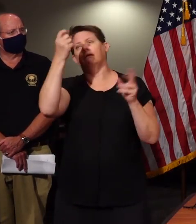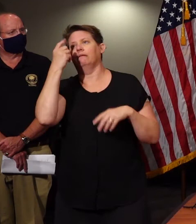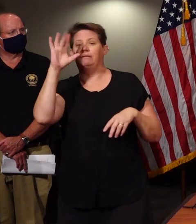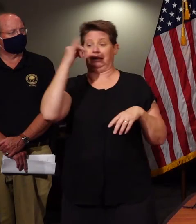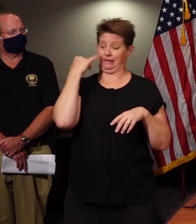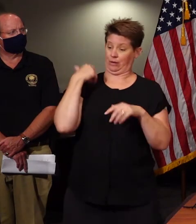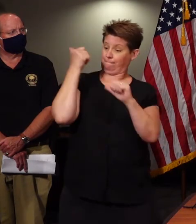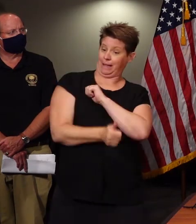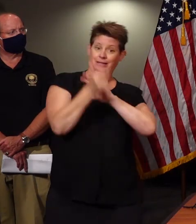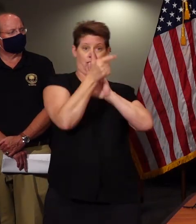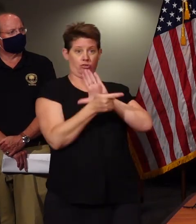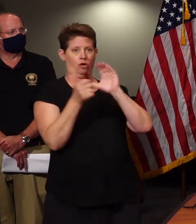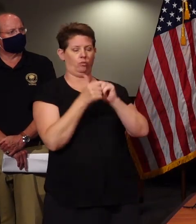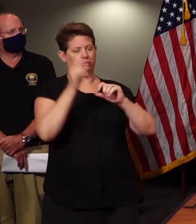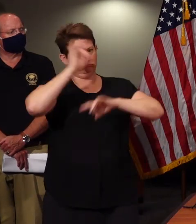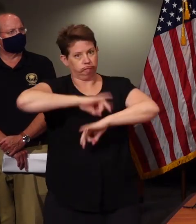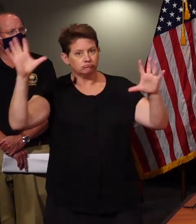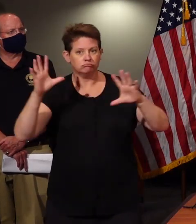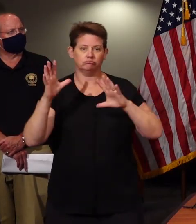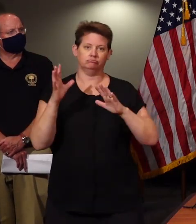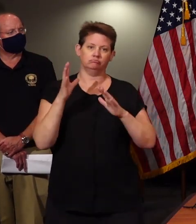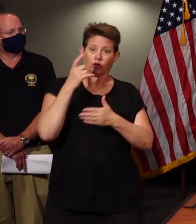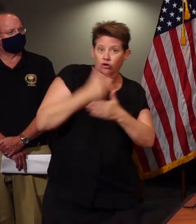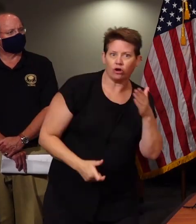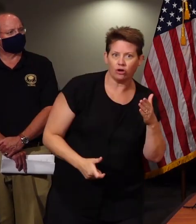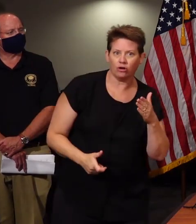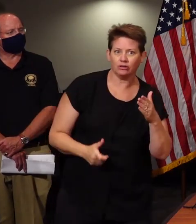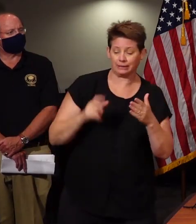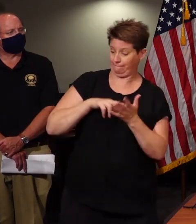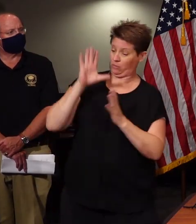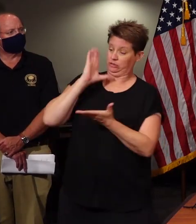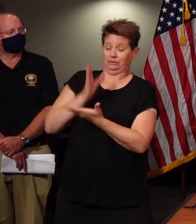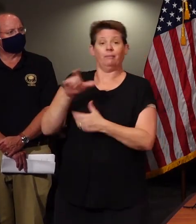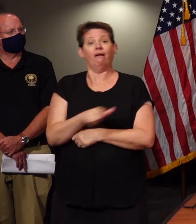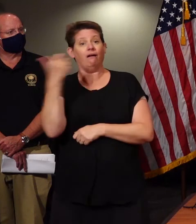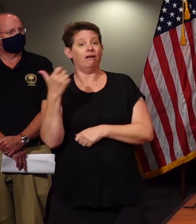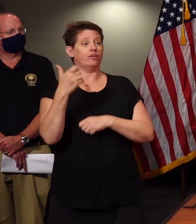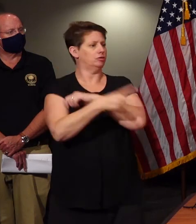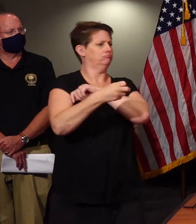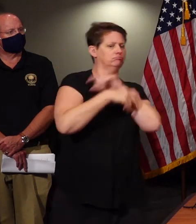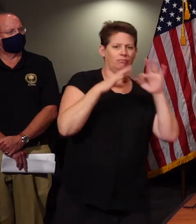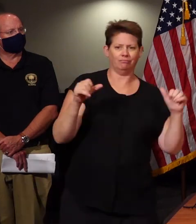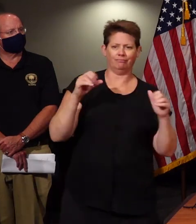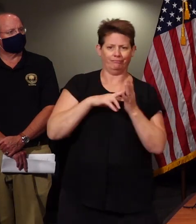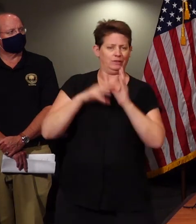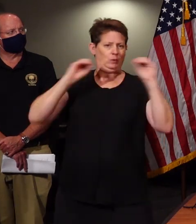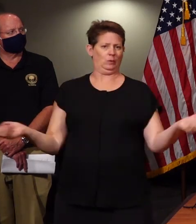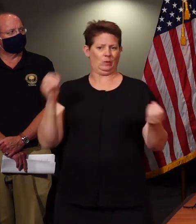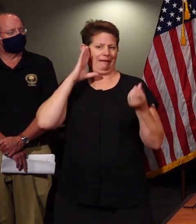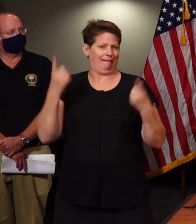law with a stiff criminal penalty stopped crime, we wouldn't have any crime in the state. Wouldn't be a soul in the jails.